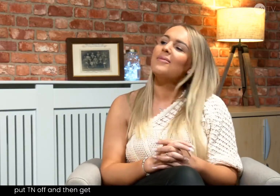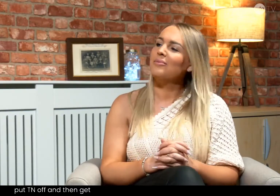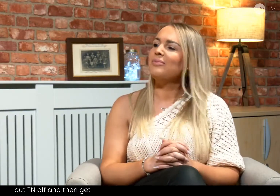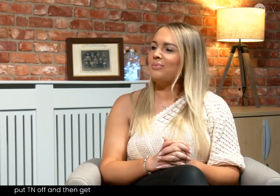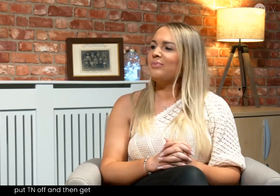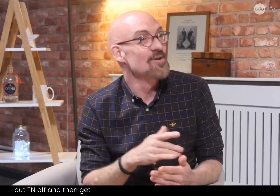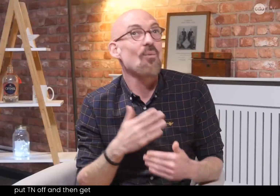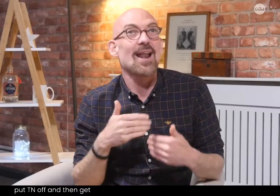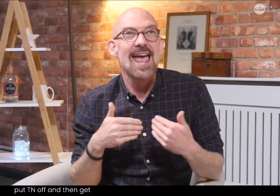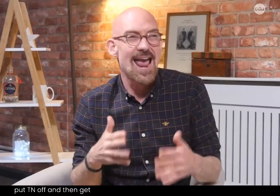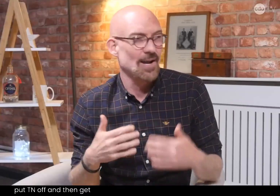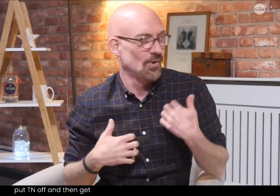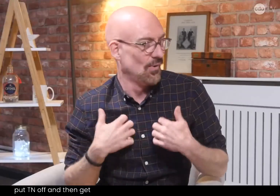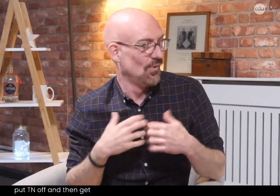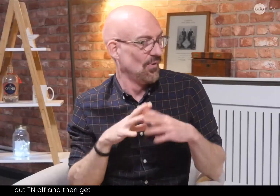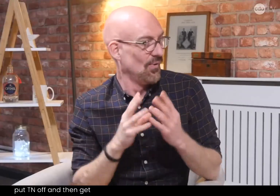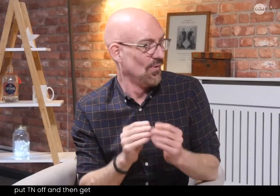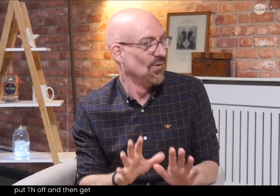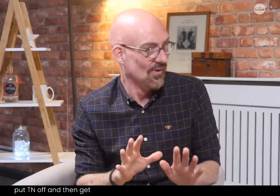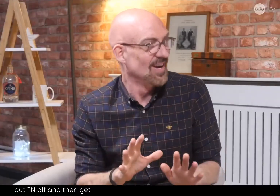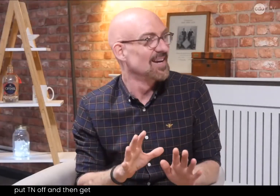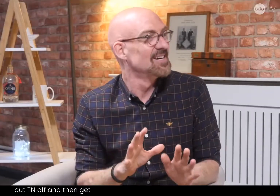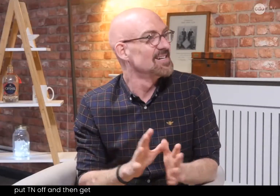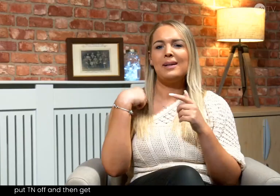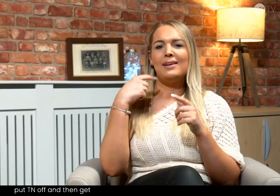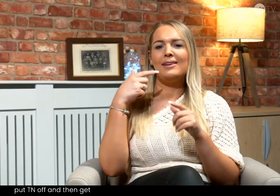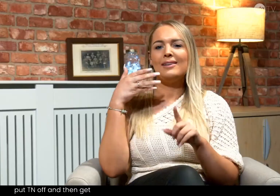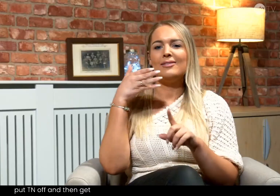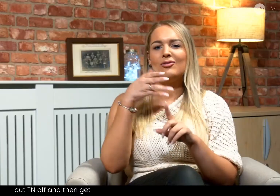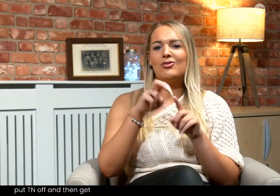mean, perfectly clear. So were you excited or?